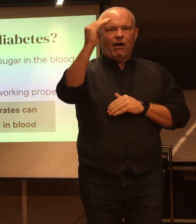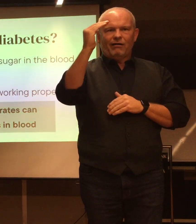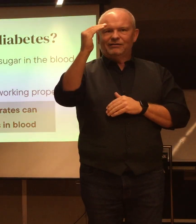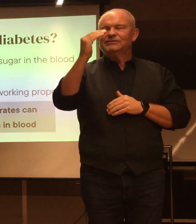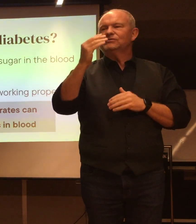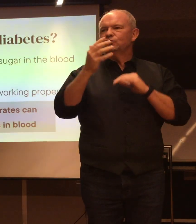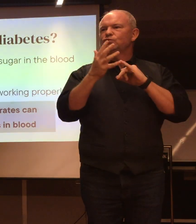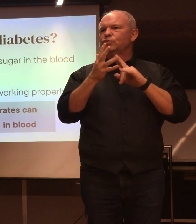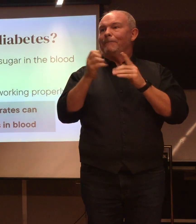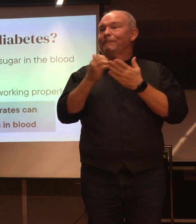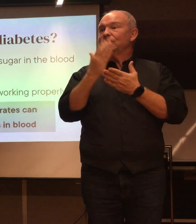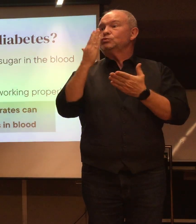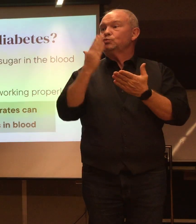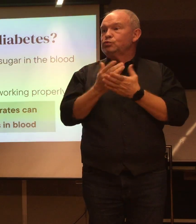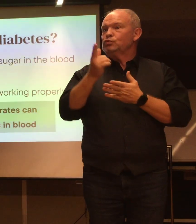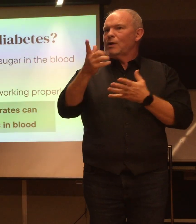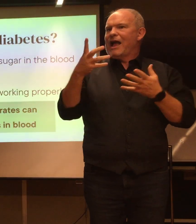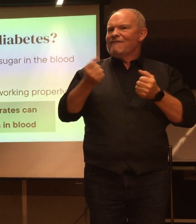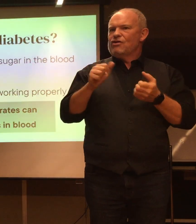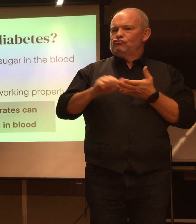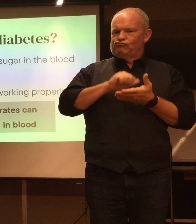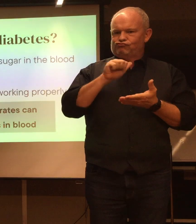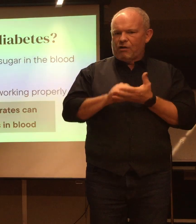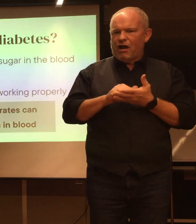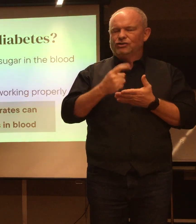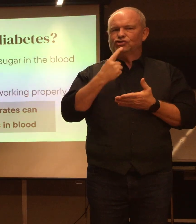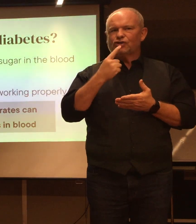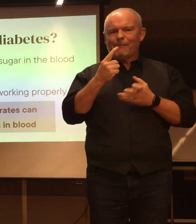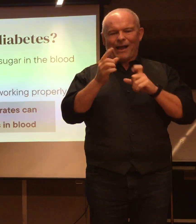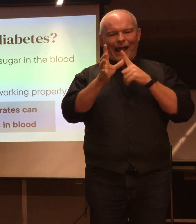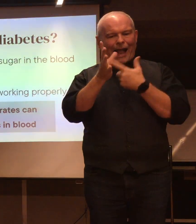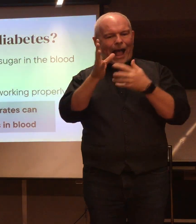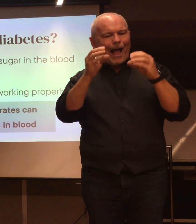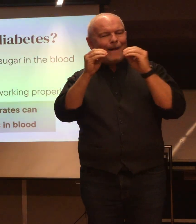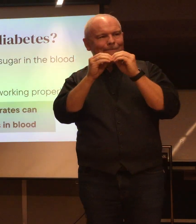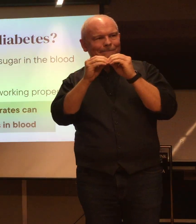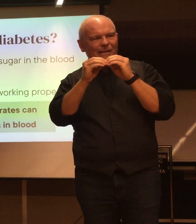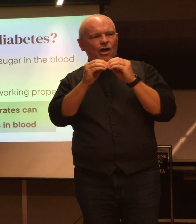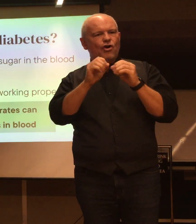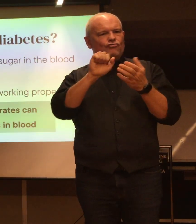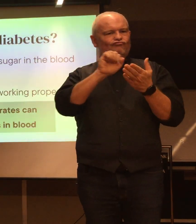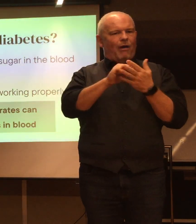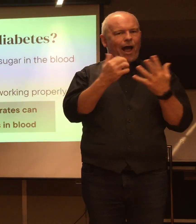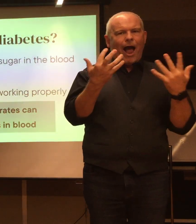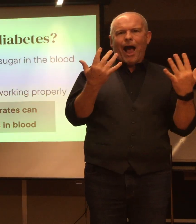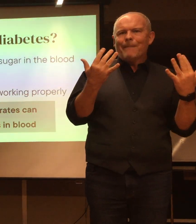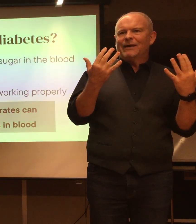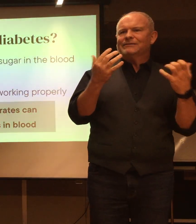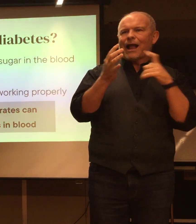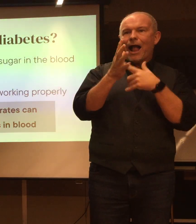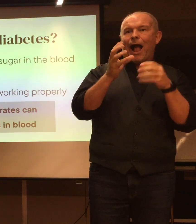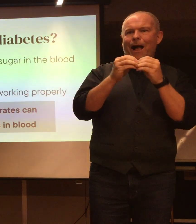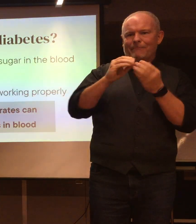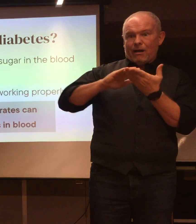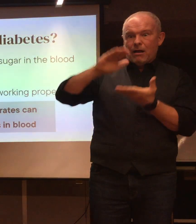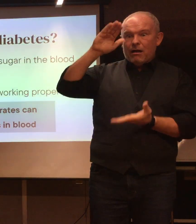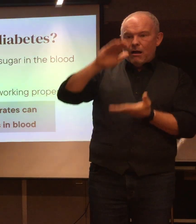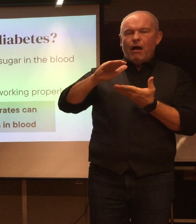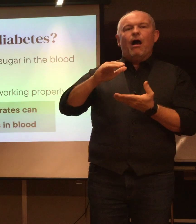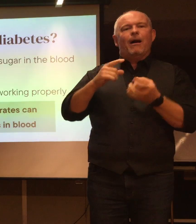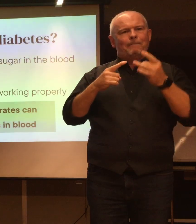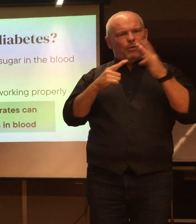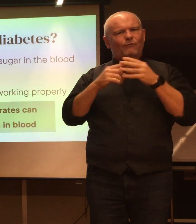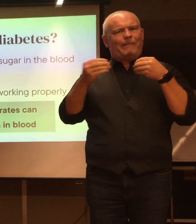So making sure that you're getting the right type of carbohydrate and the right amount of carbohydrate is really important